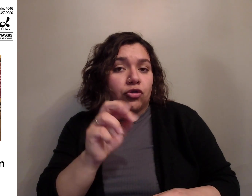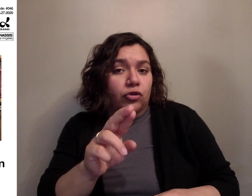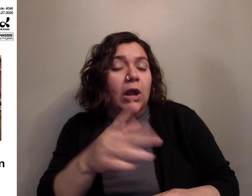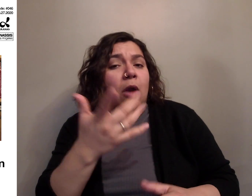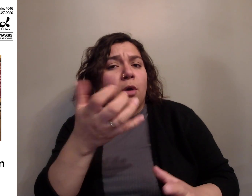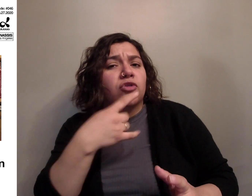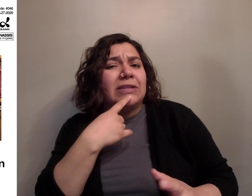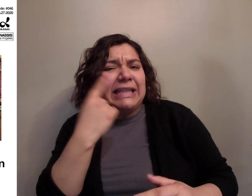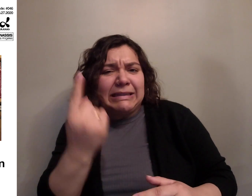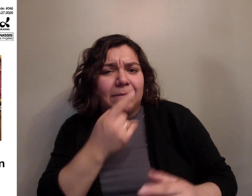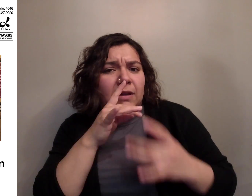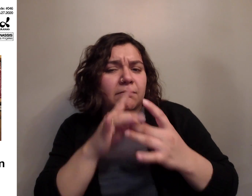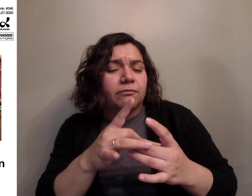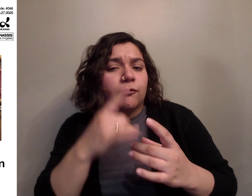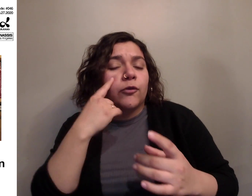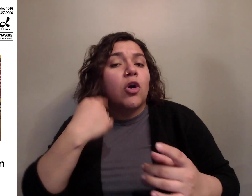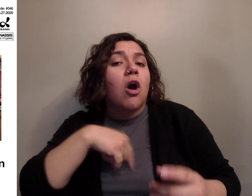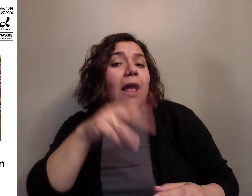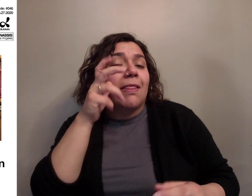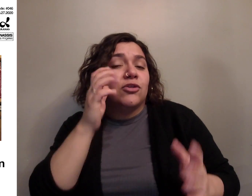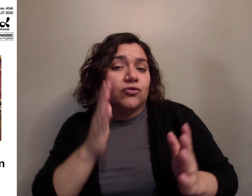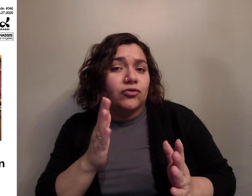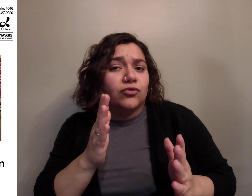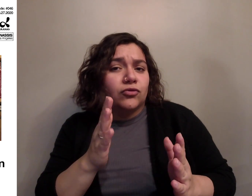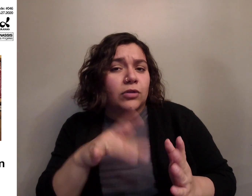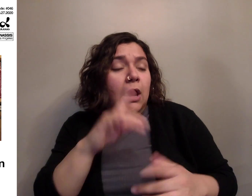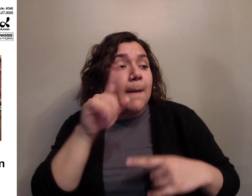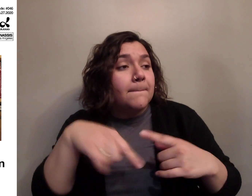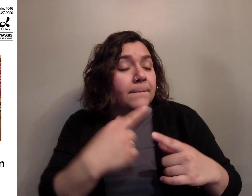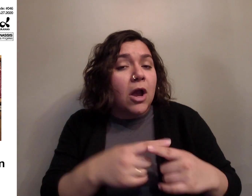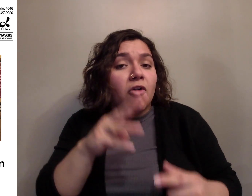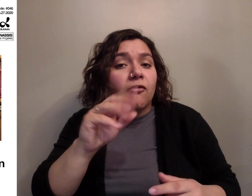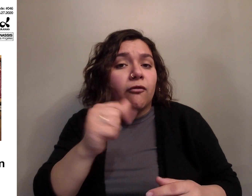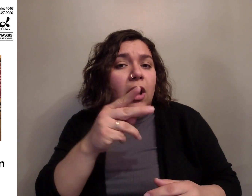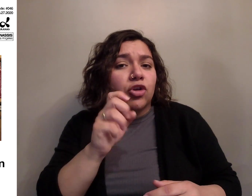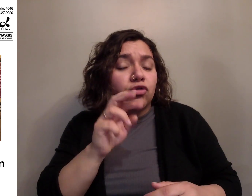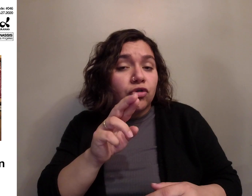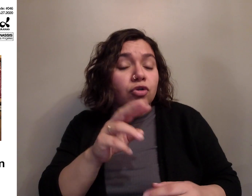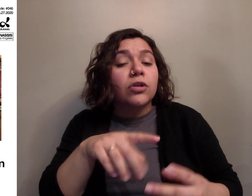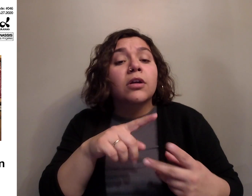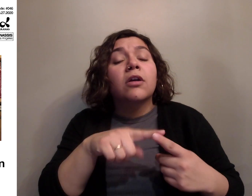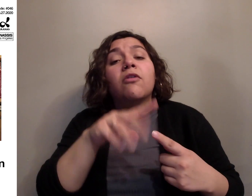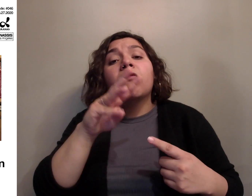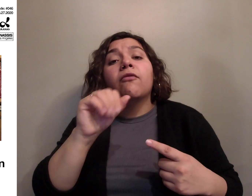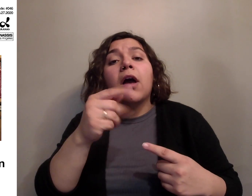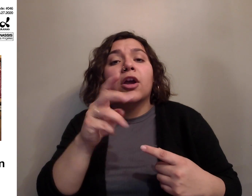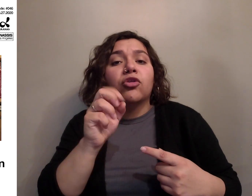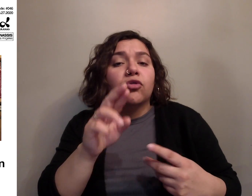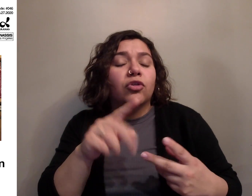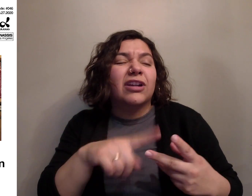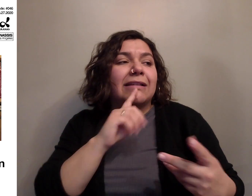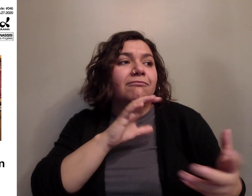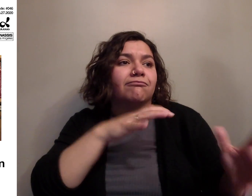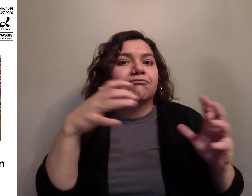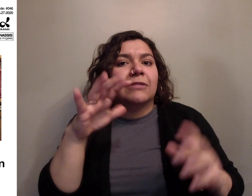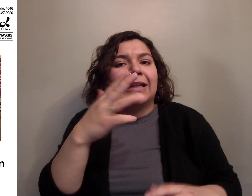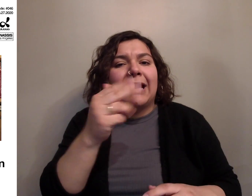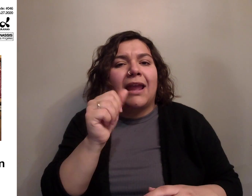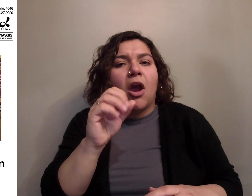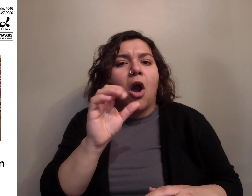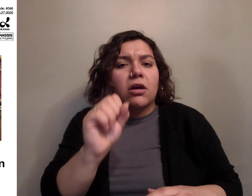book on Wagner, and I'd love you to say something to our listeners about Wagner